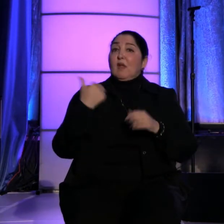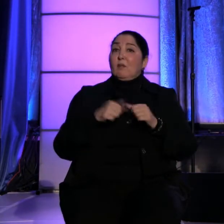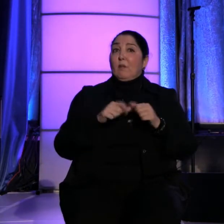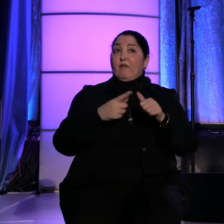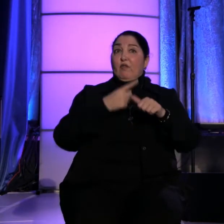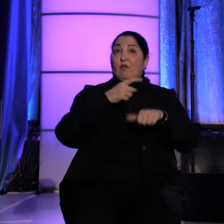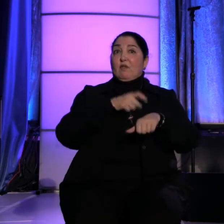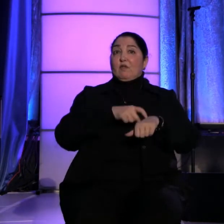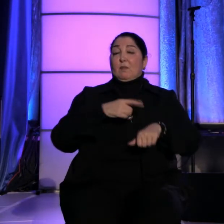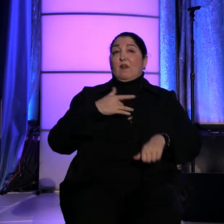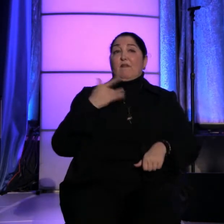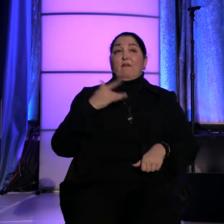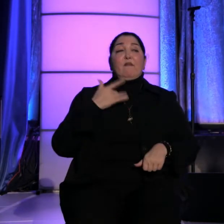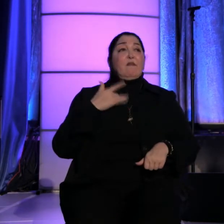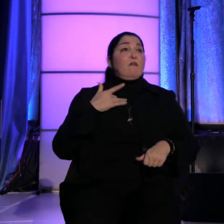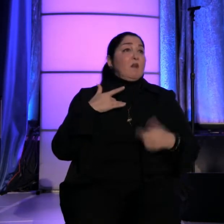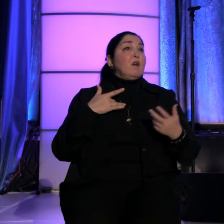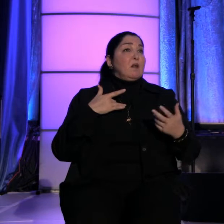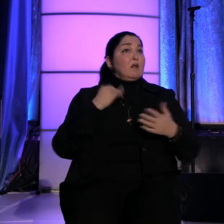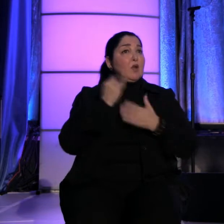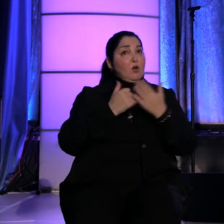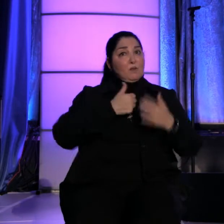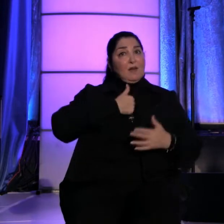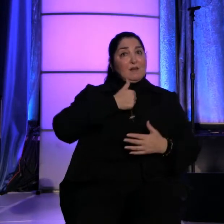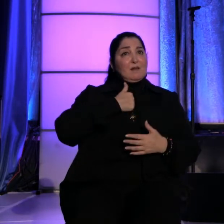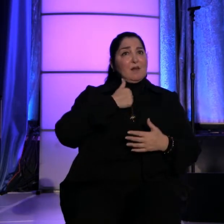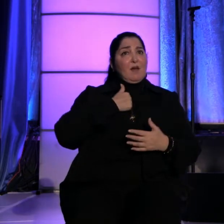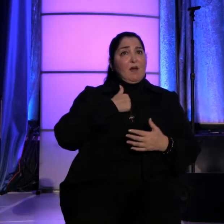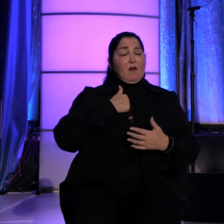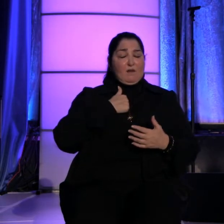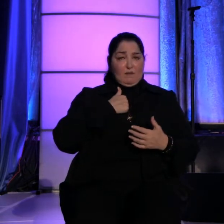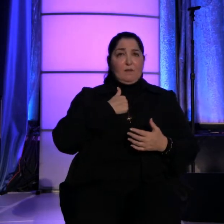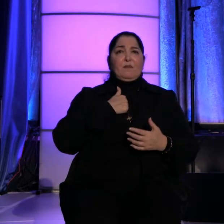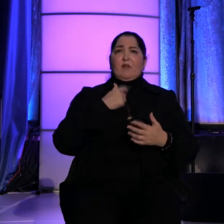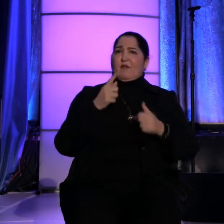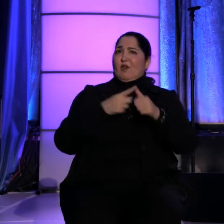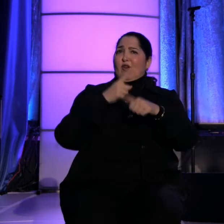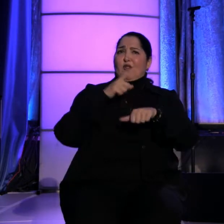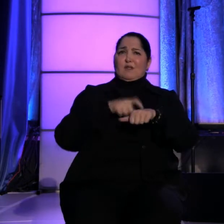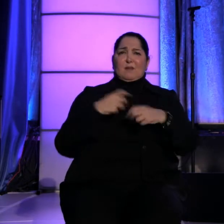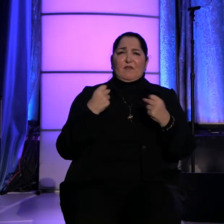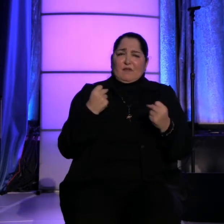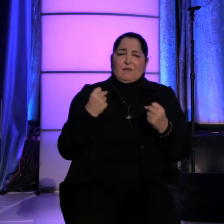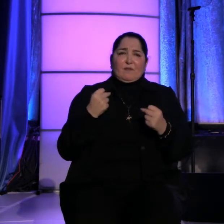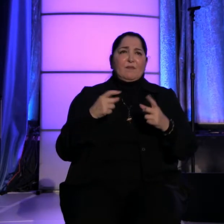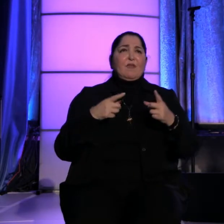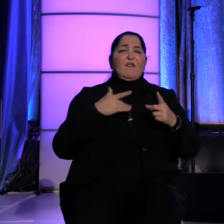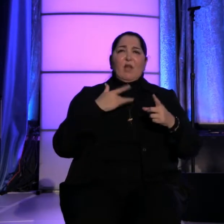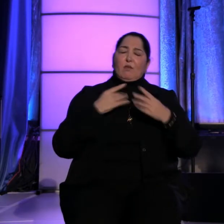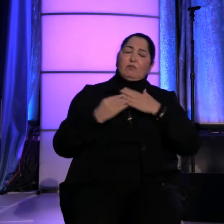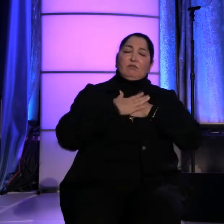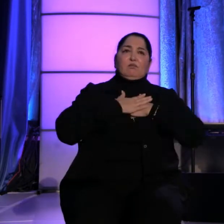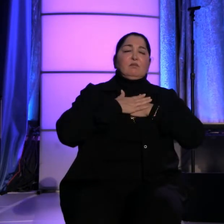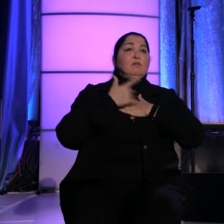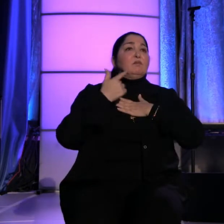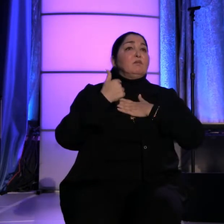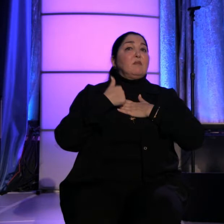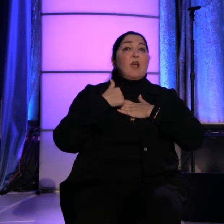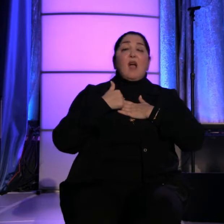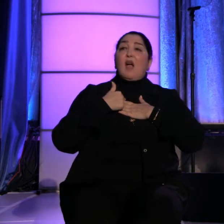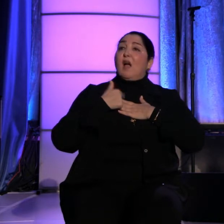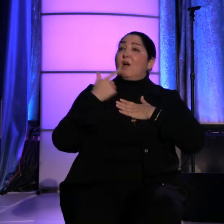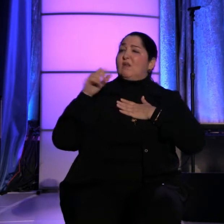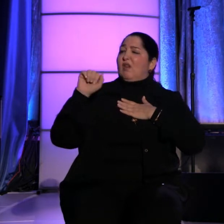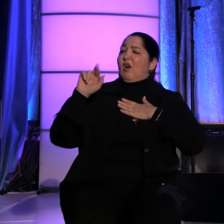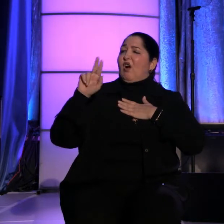that full strength of the arts myself. I was born in Oklahoma and I grew up in Arkansas, 11,000 miles